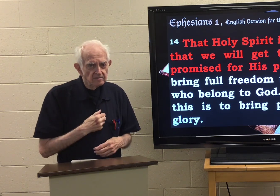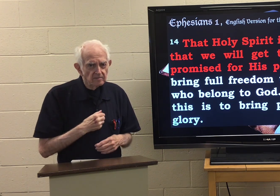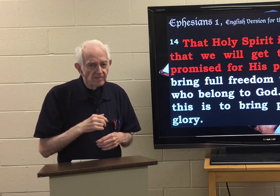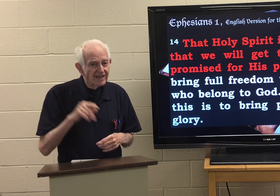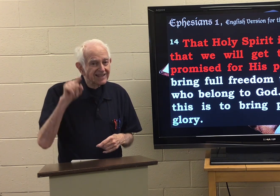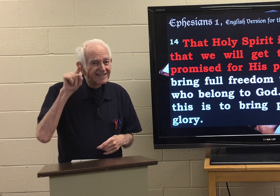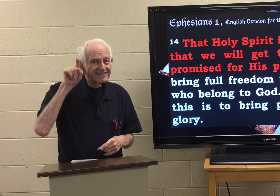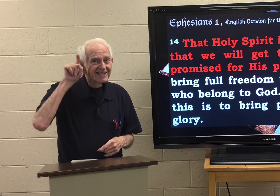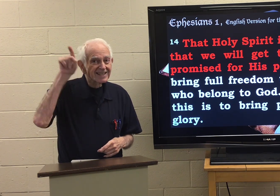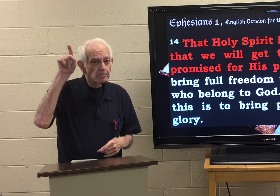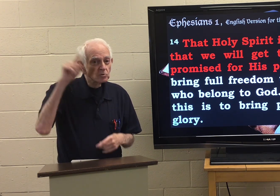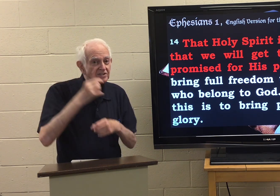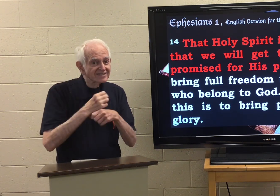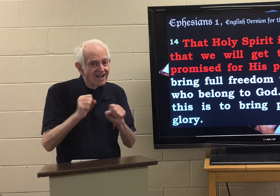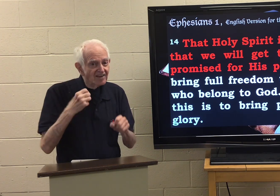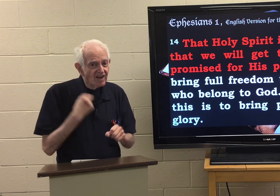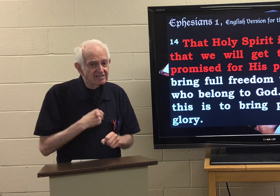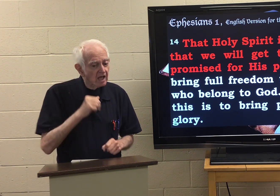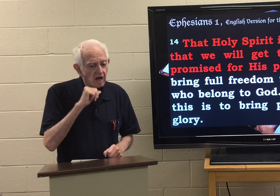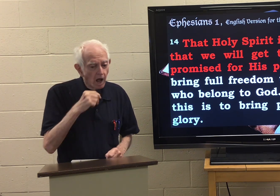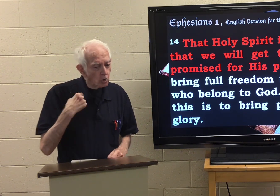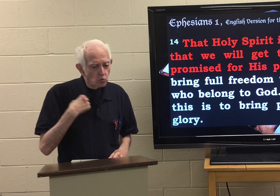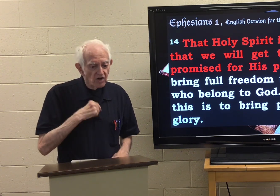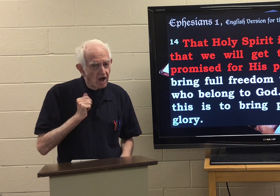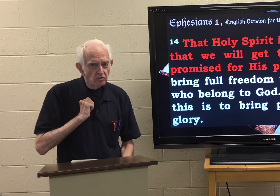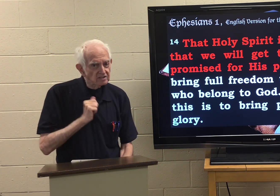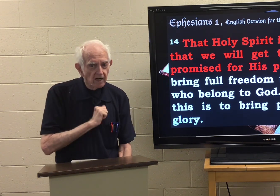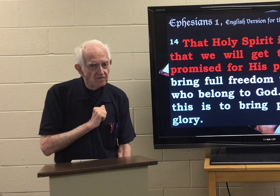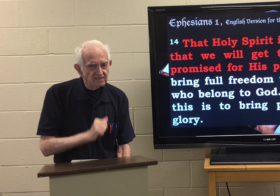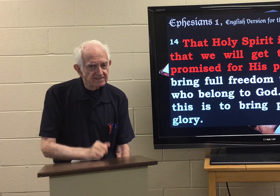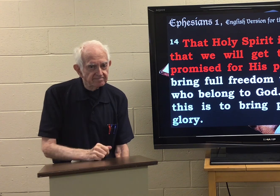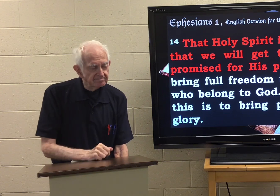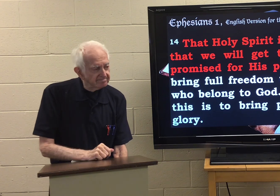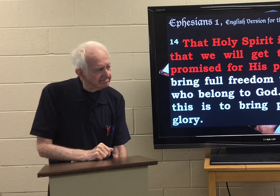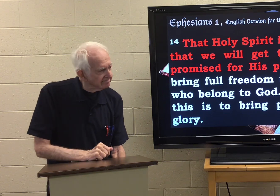us to. But it's Him who saves us, not we ourselves.